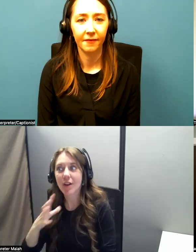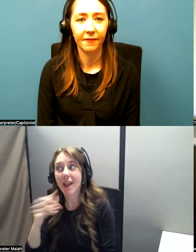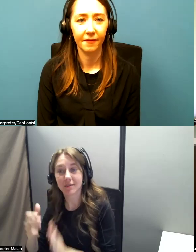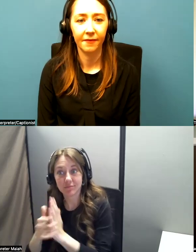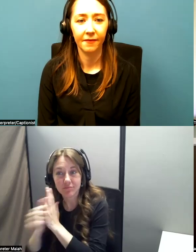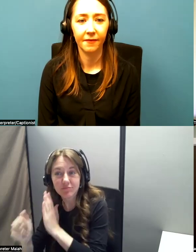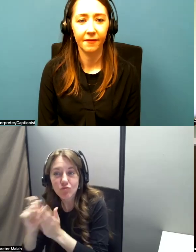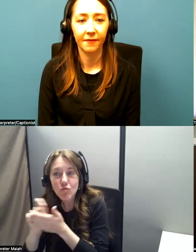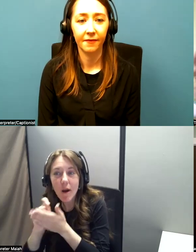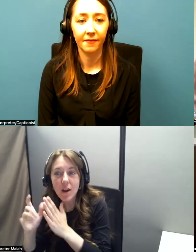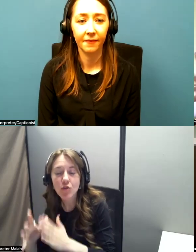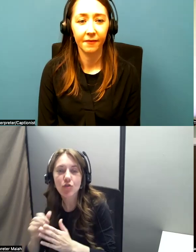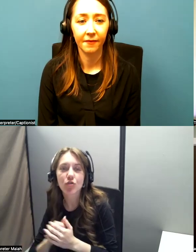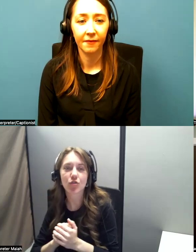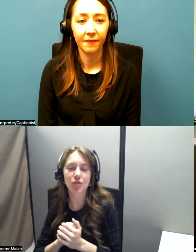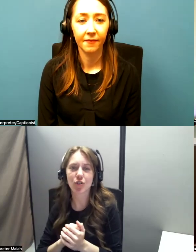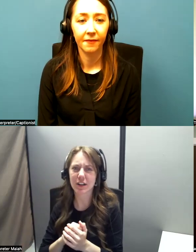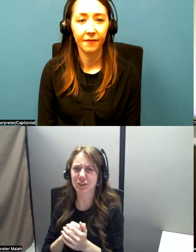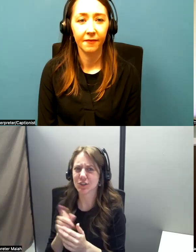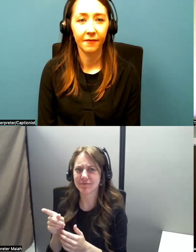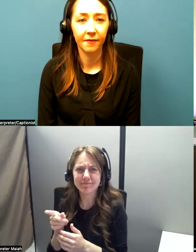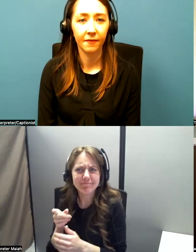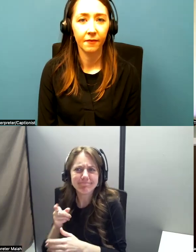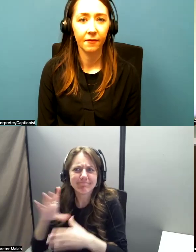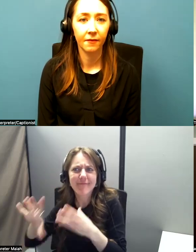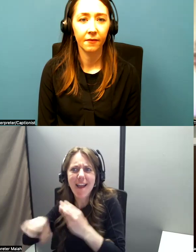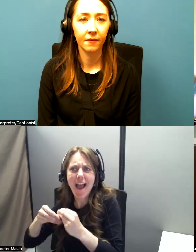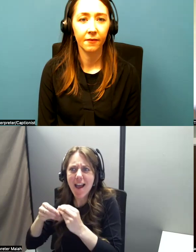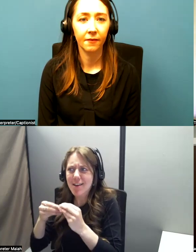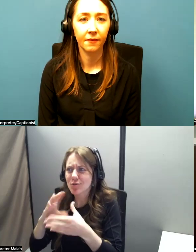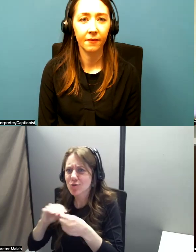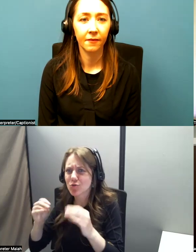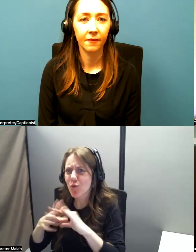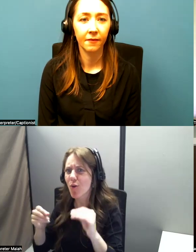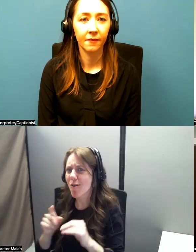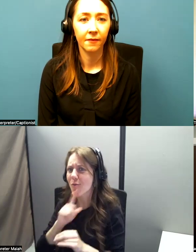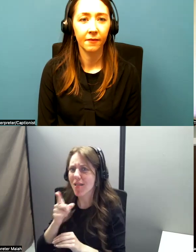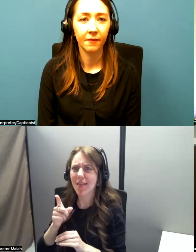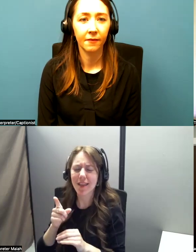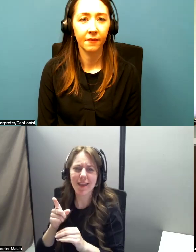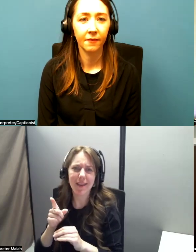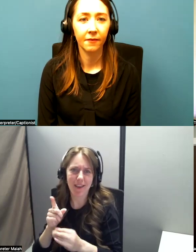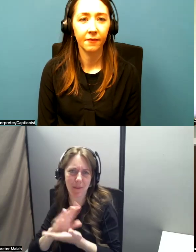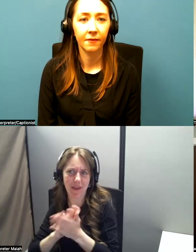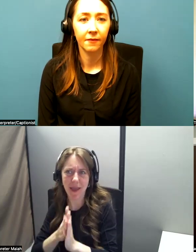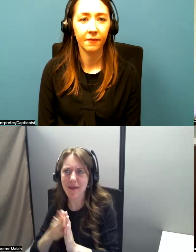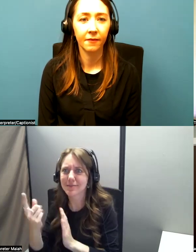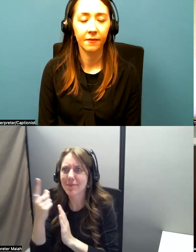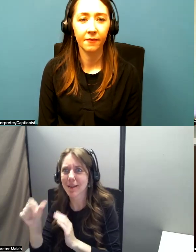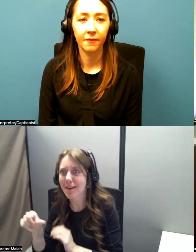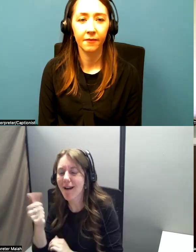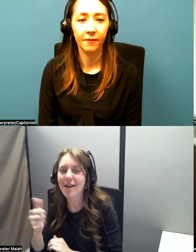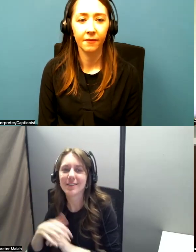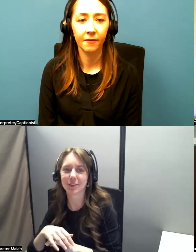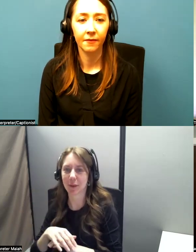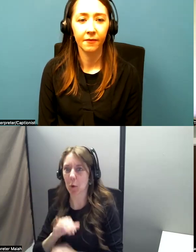like, and she beefed it up or like stretch it out more. I was like, oh no, here's the conflict. Let's